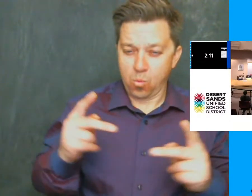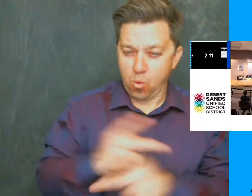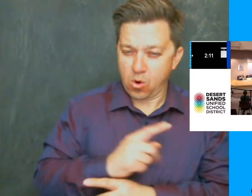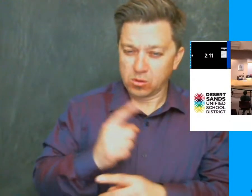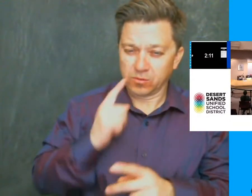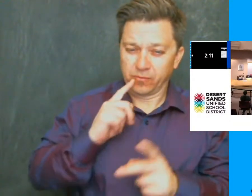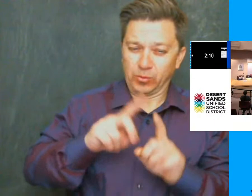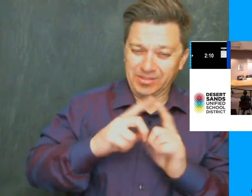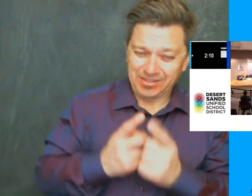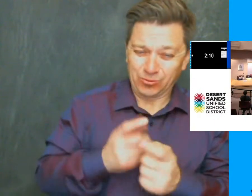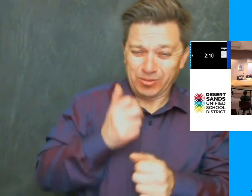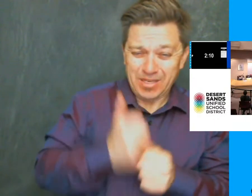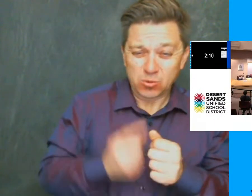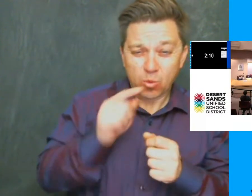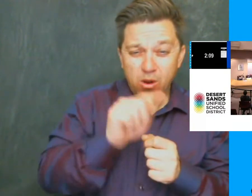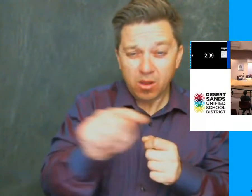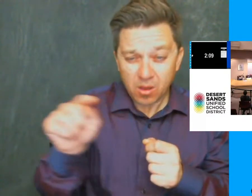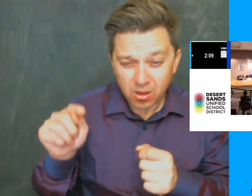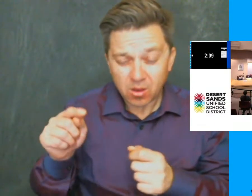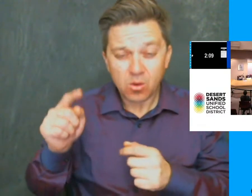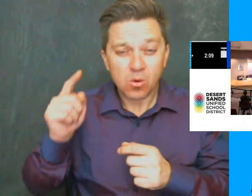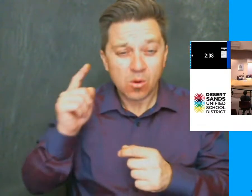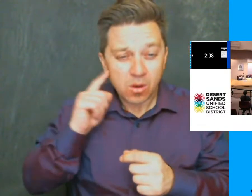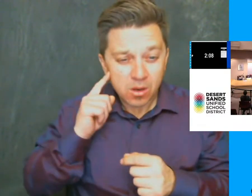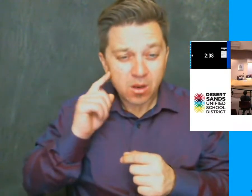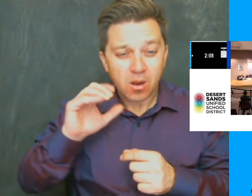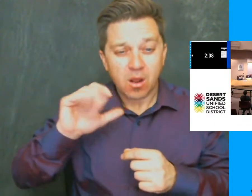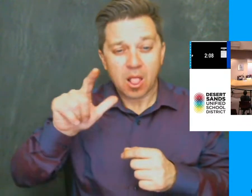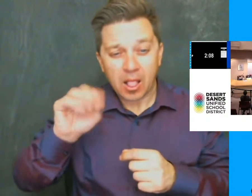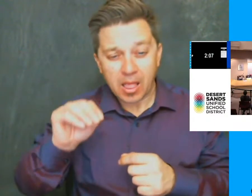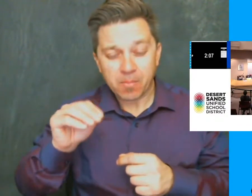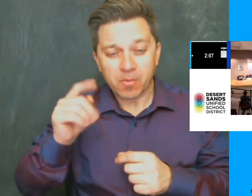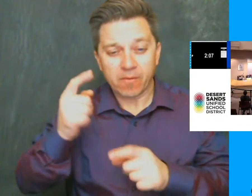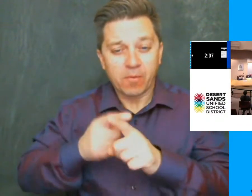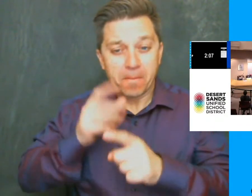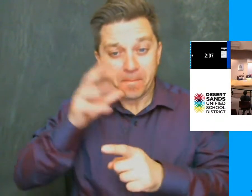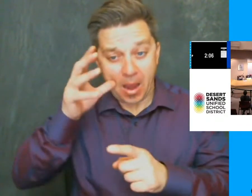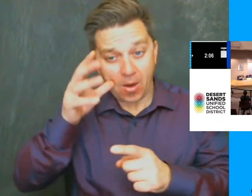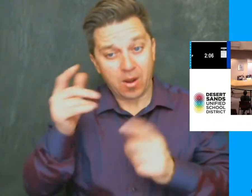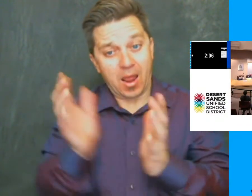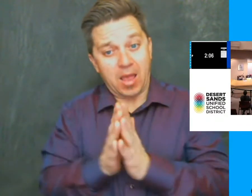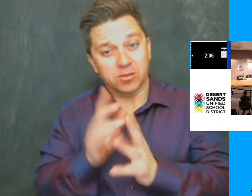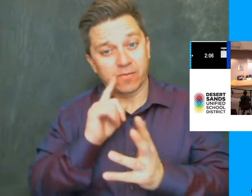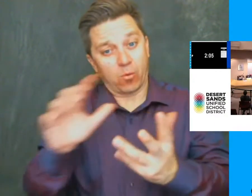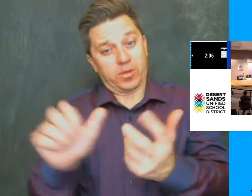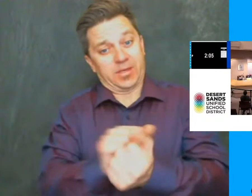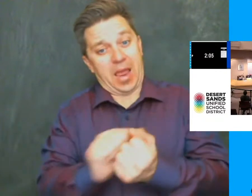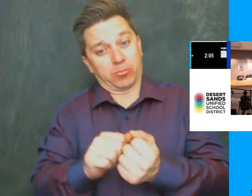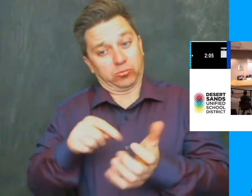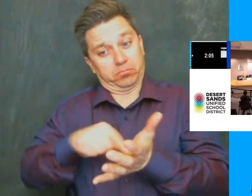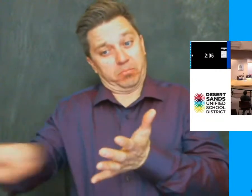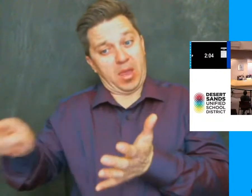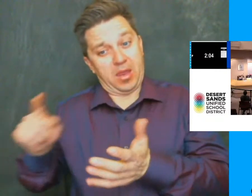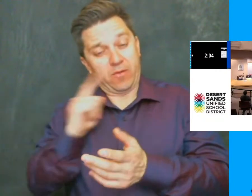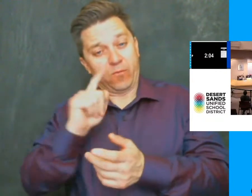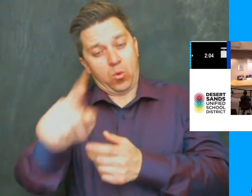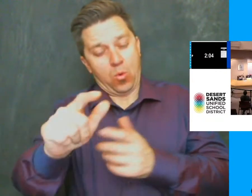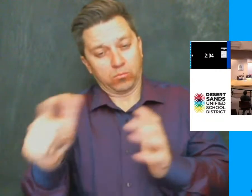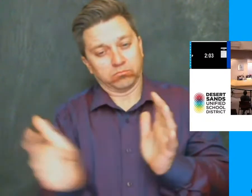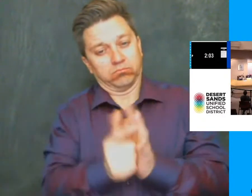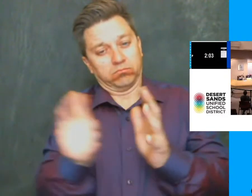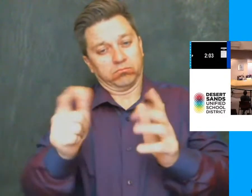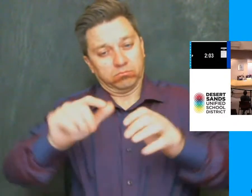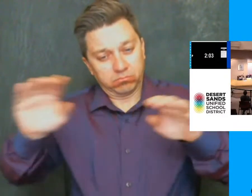you individually receive a claim from a parent asking for damages for your criminal behavior, your child abuse behavior, or